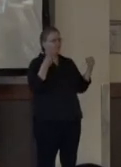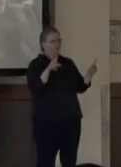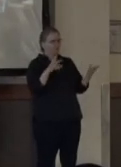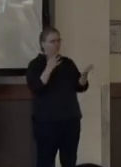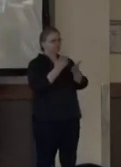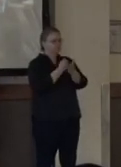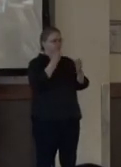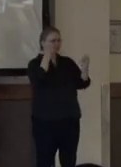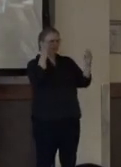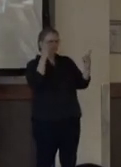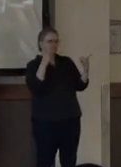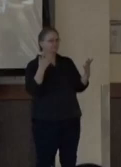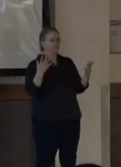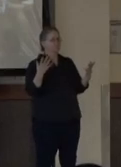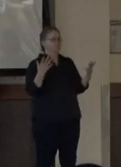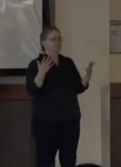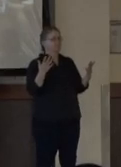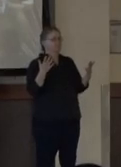in education,